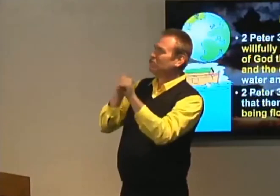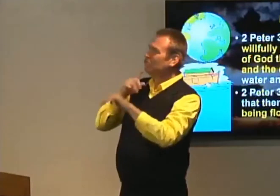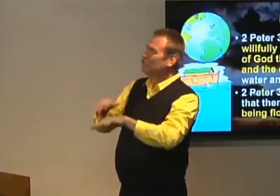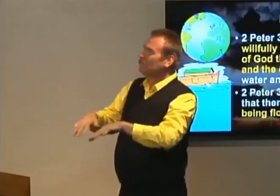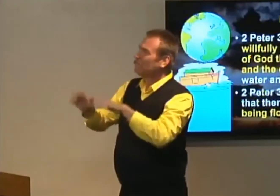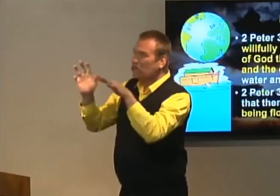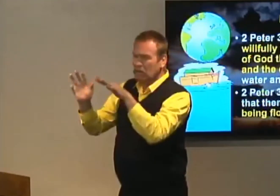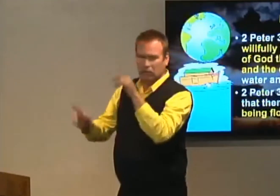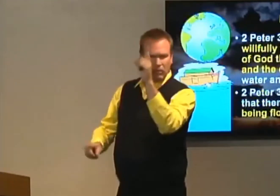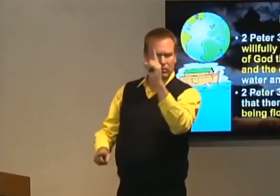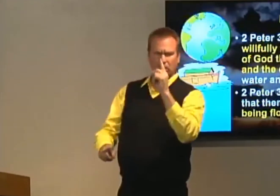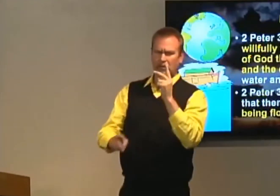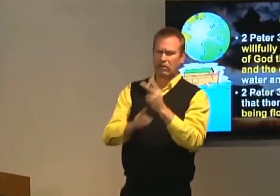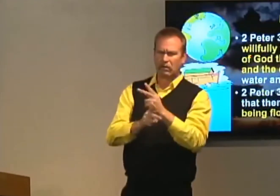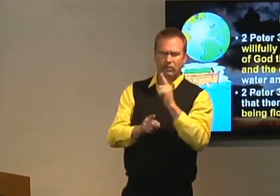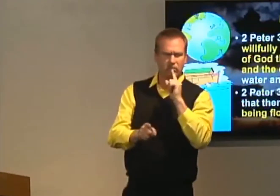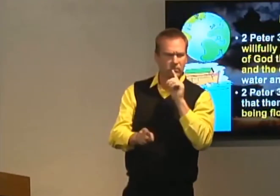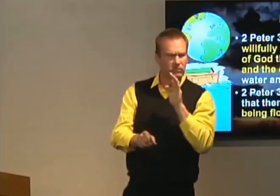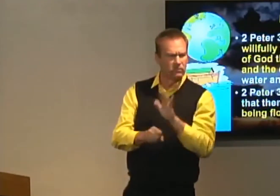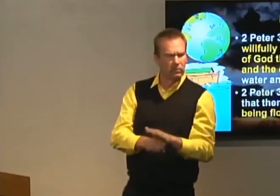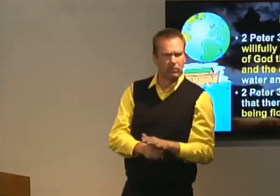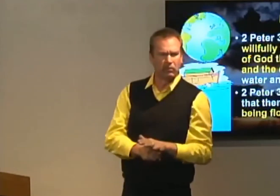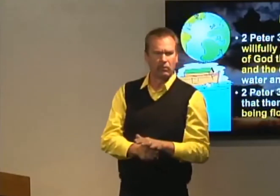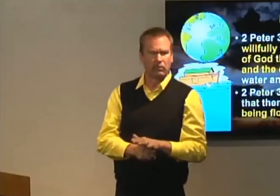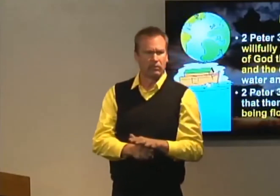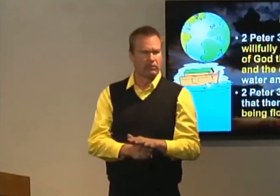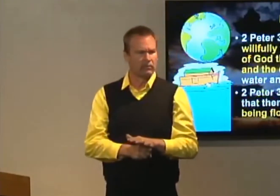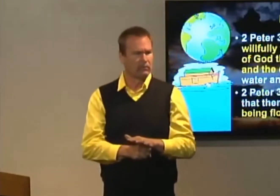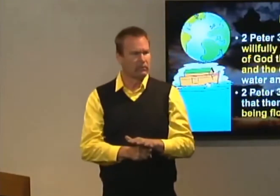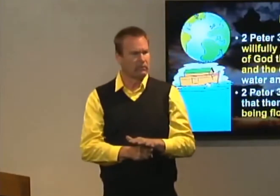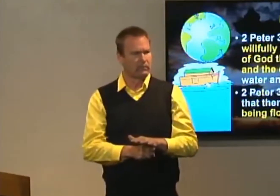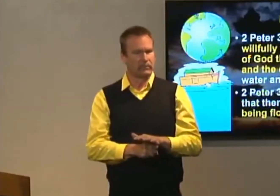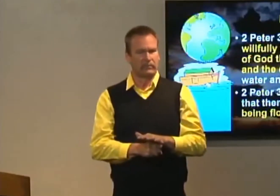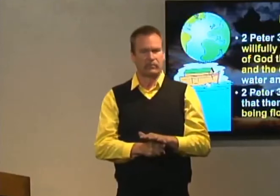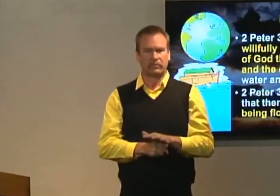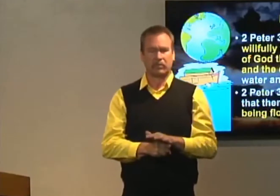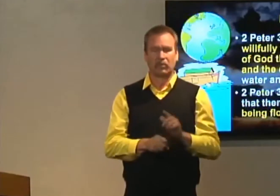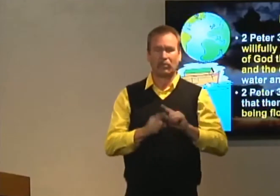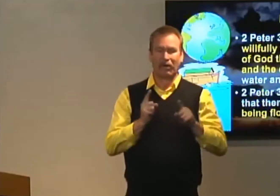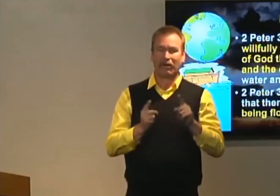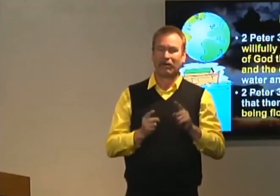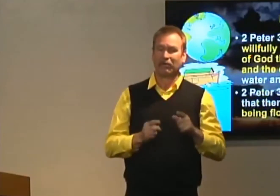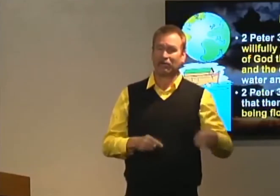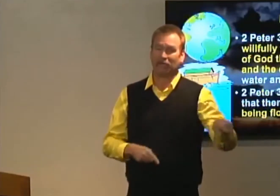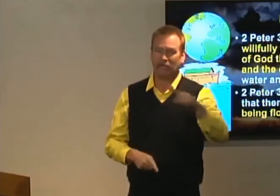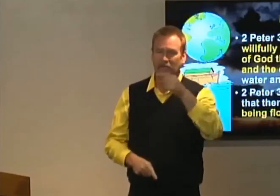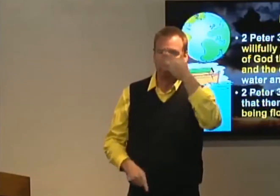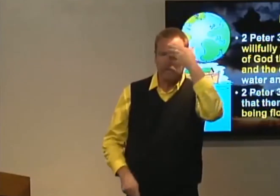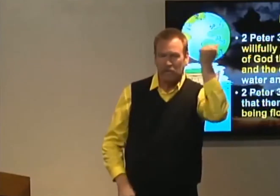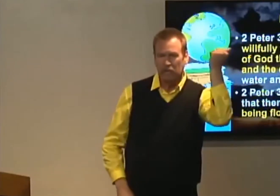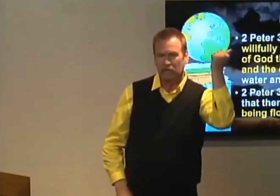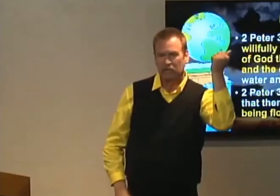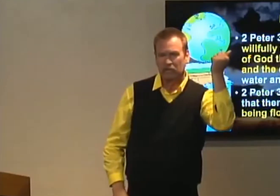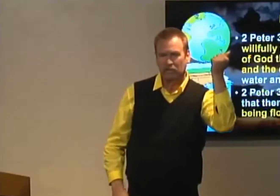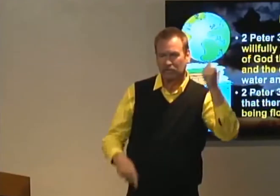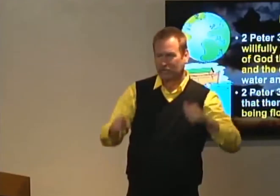that He will never destroy the earth with a flood again. And God has kept His promise. The entire earth has not been destroyed by a flood, but